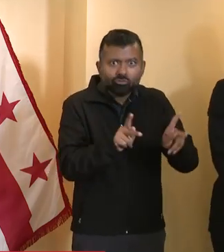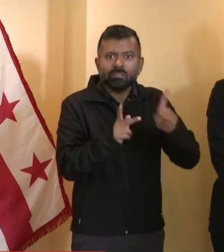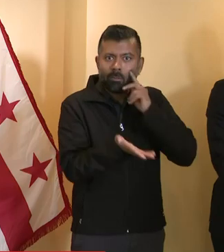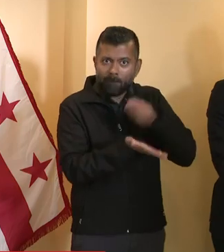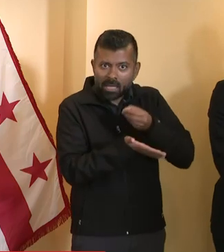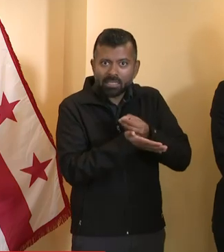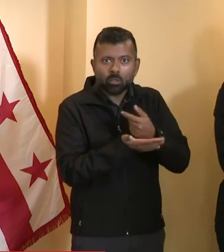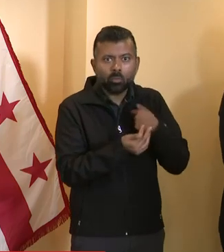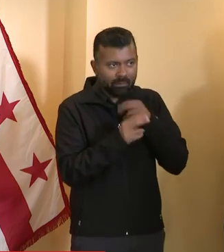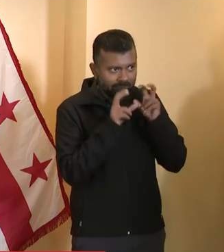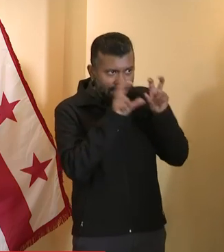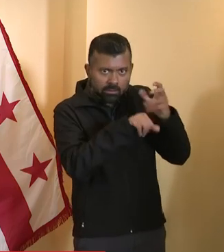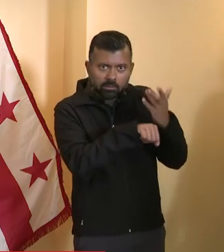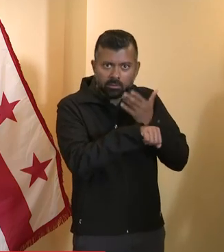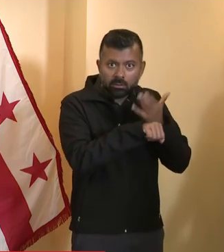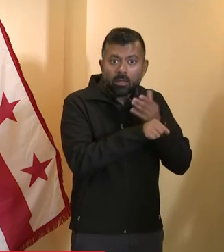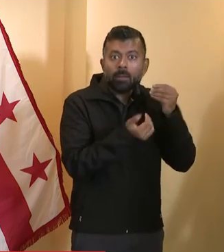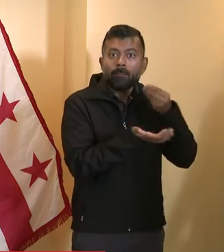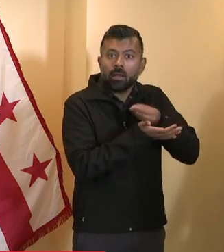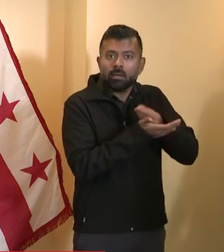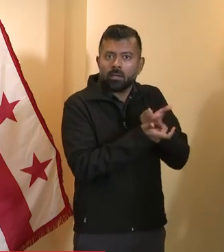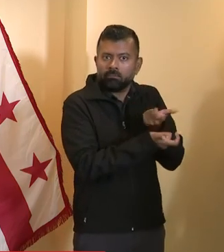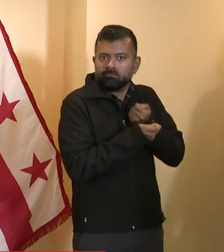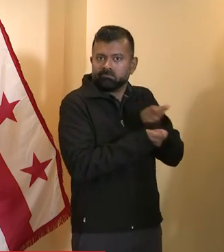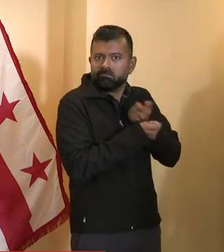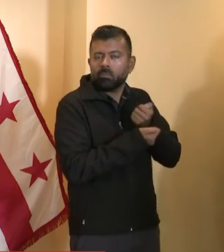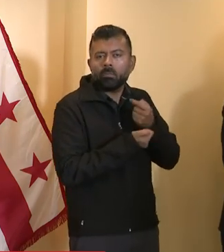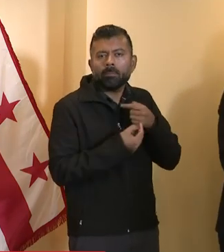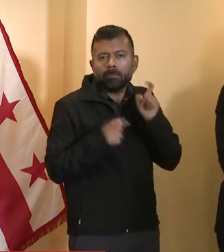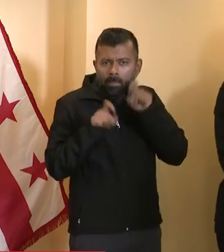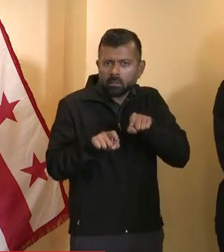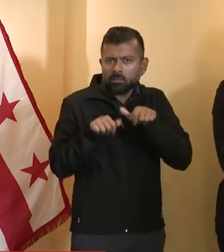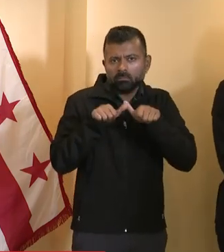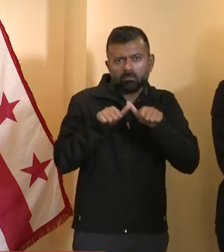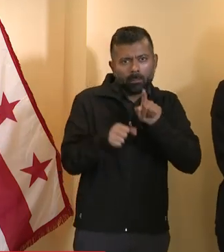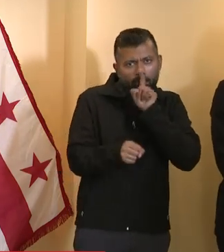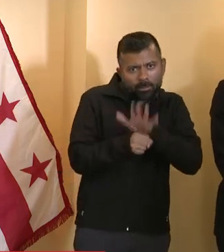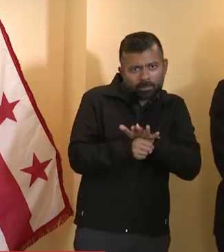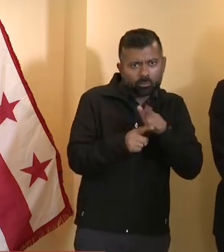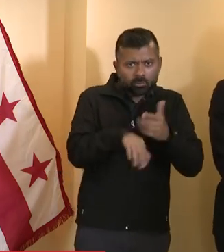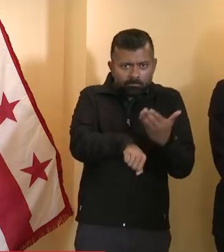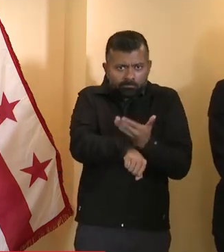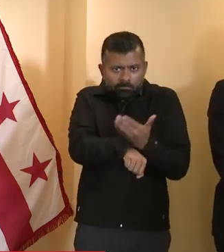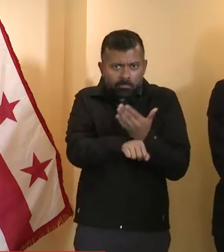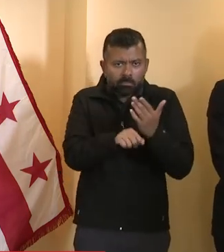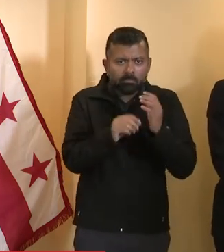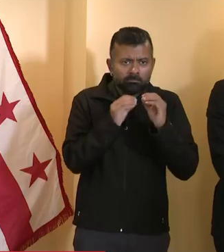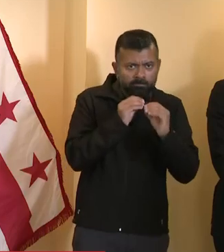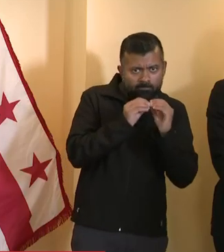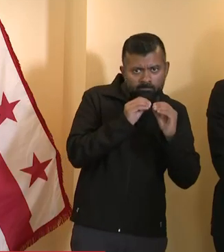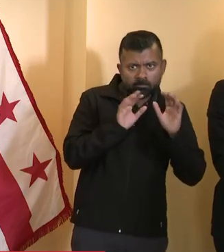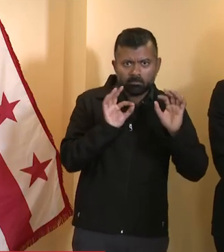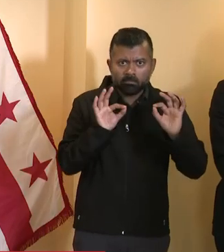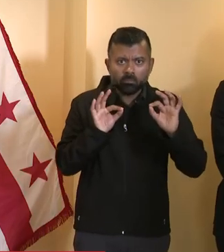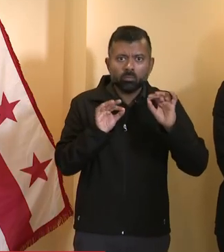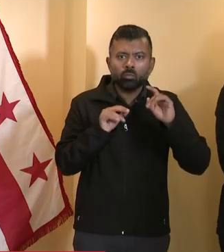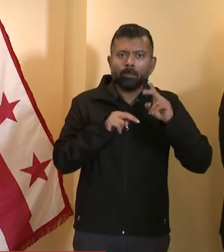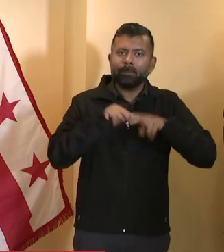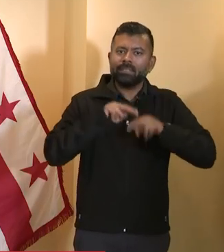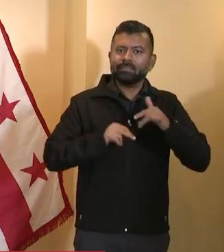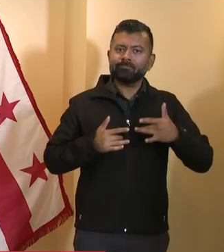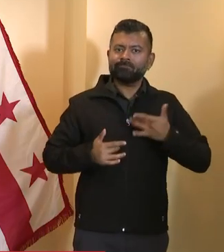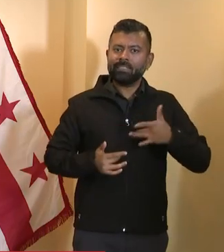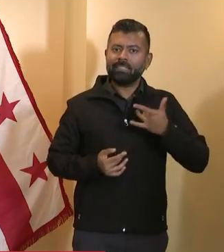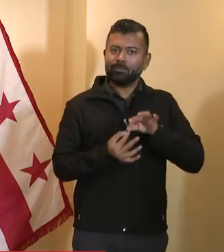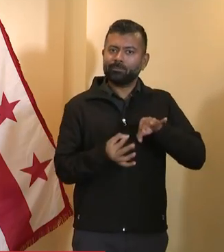that, that we have to continue to, or there will be new things, because what we have to do is to make sure that we're